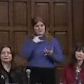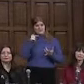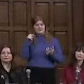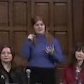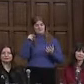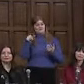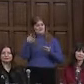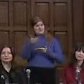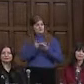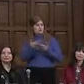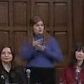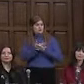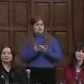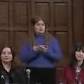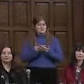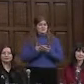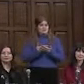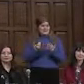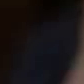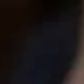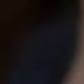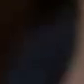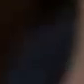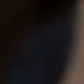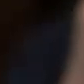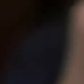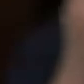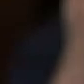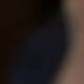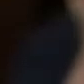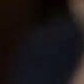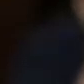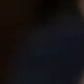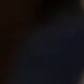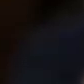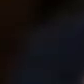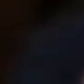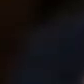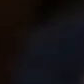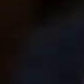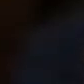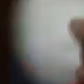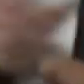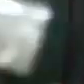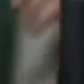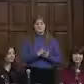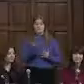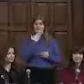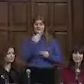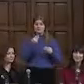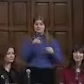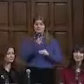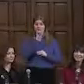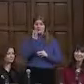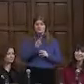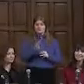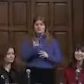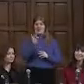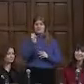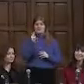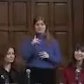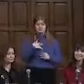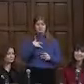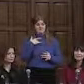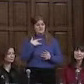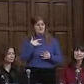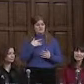were these discussed but they didn't make it, or what happened? Thank you for that question, Karen. I